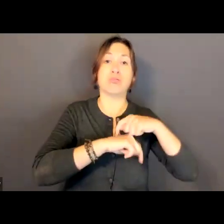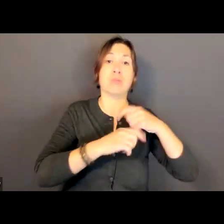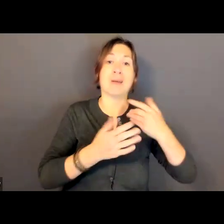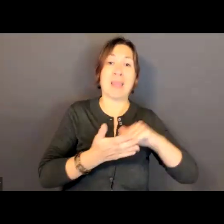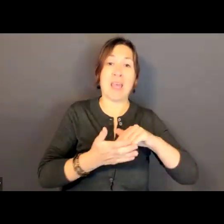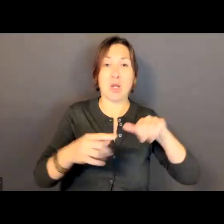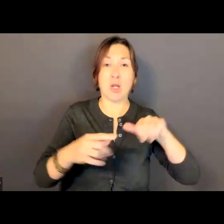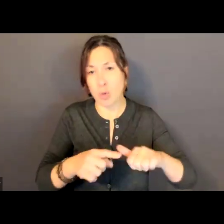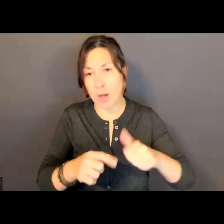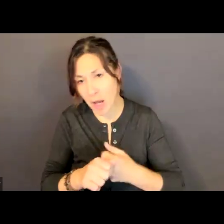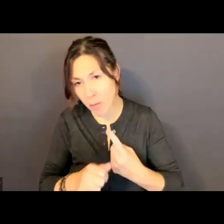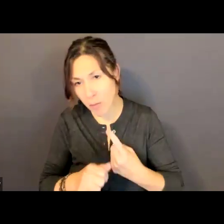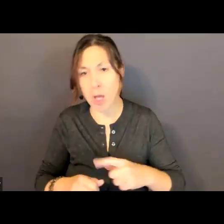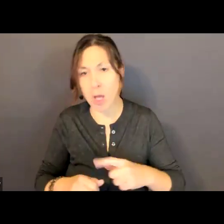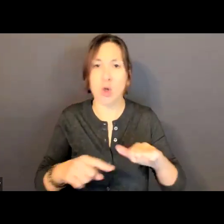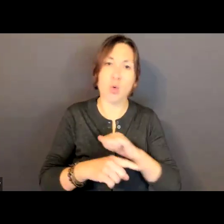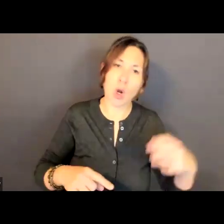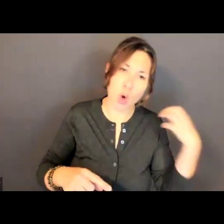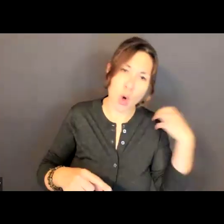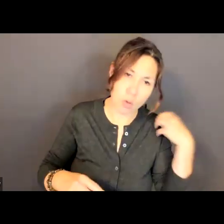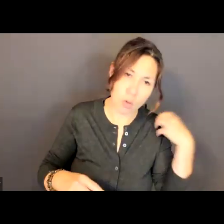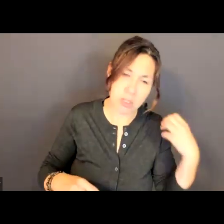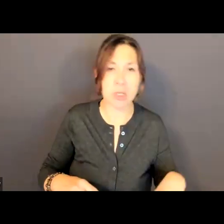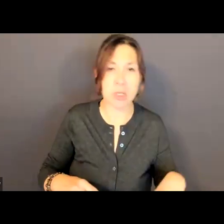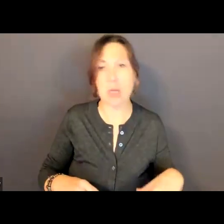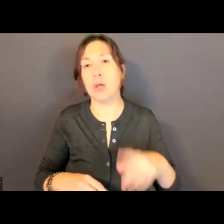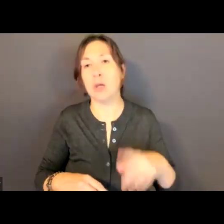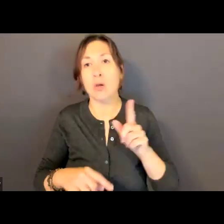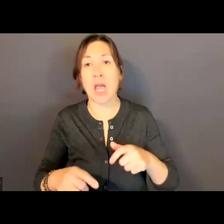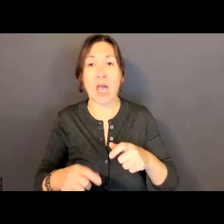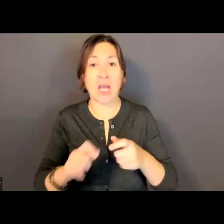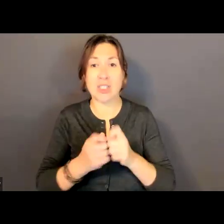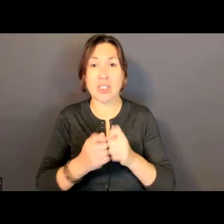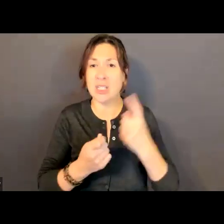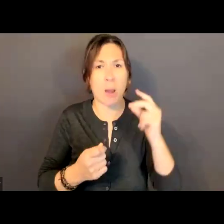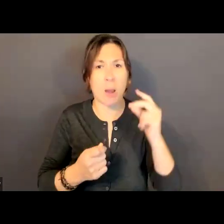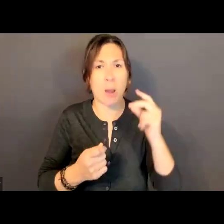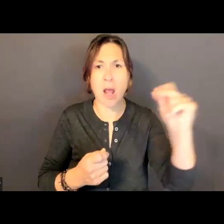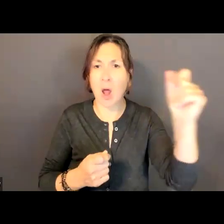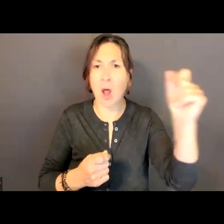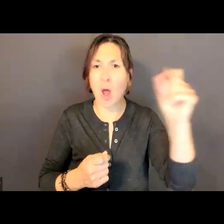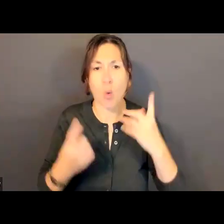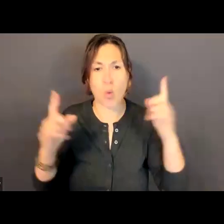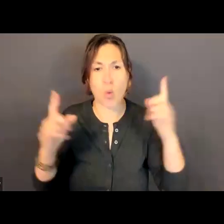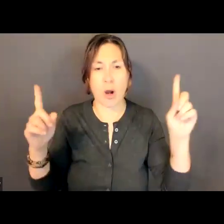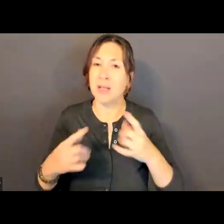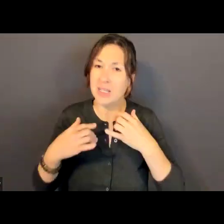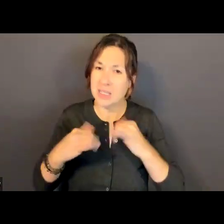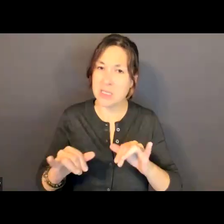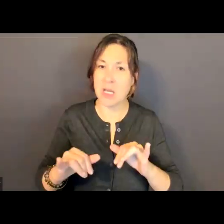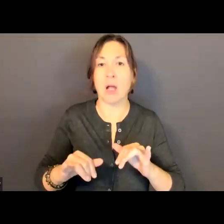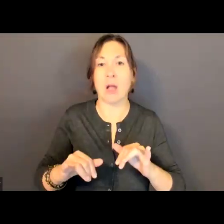train our coaches. It's not like you would just change something and it immediately works. You'd be talking about years of rebuilding. And